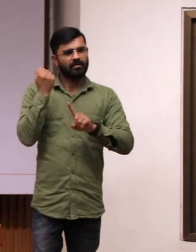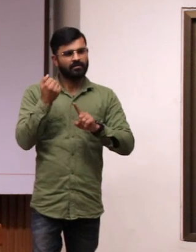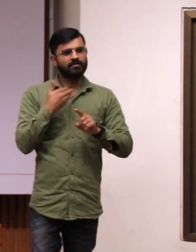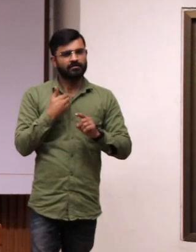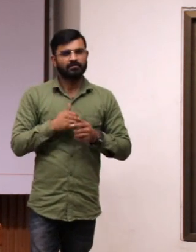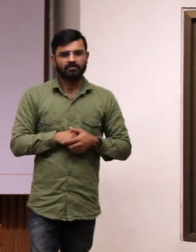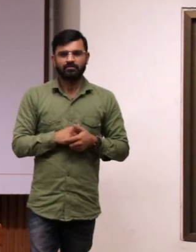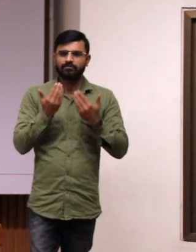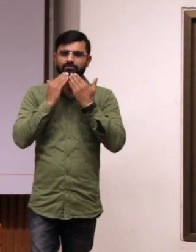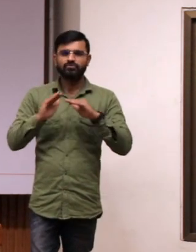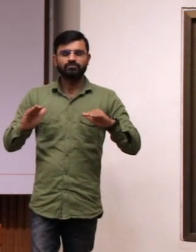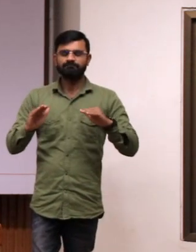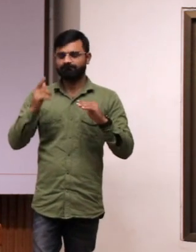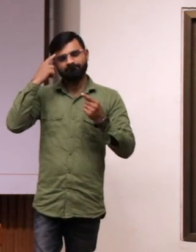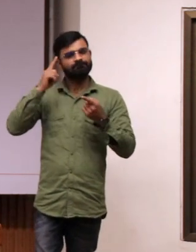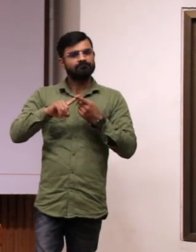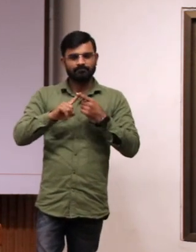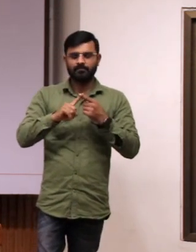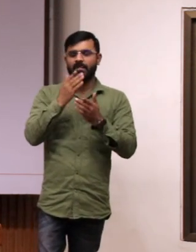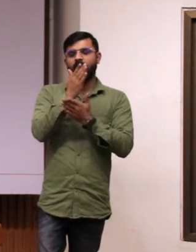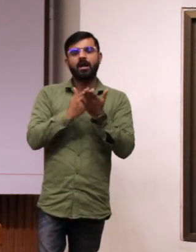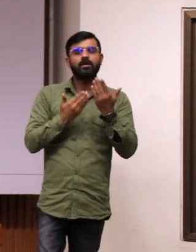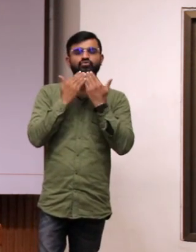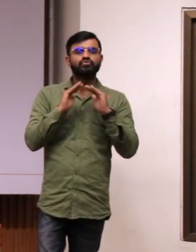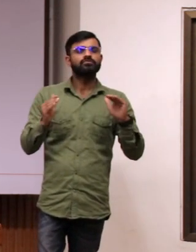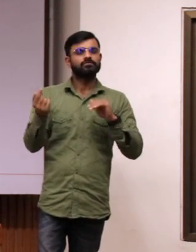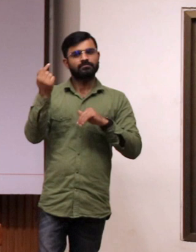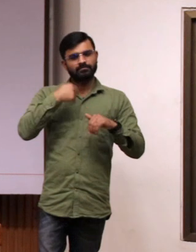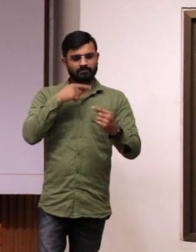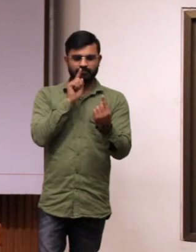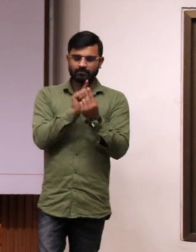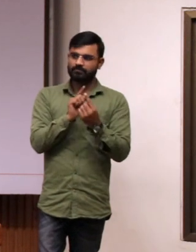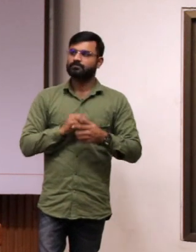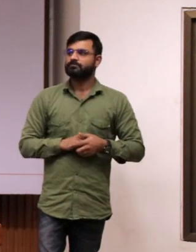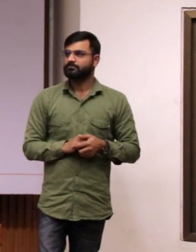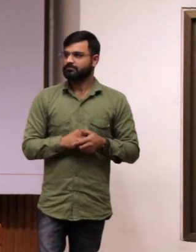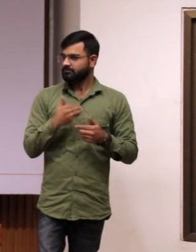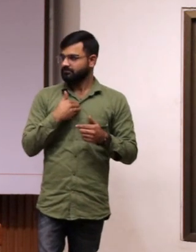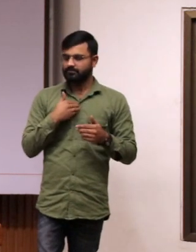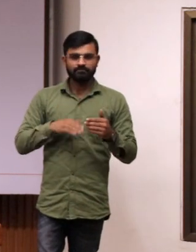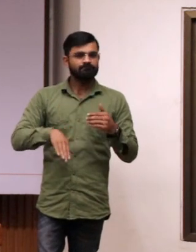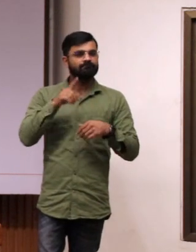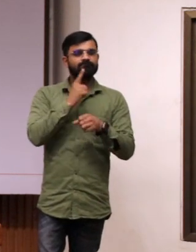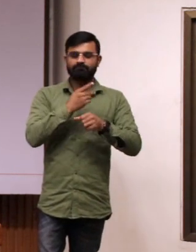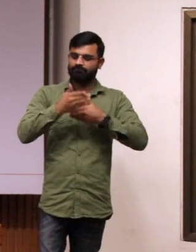and a student was very convinced. So half of the student came to me for dissertation. Now I'm no more